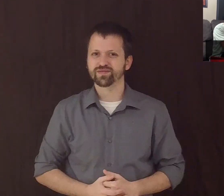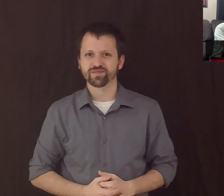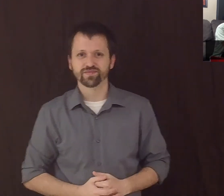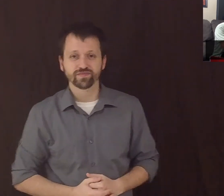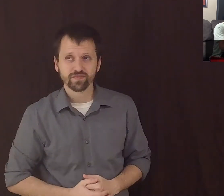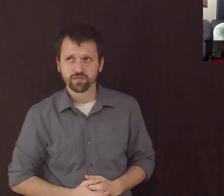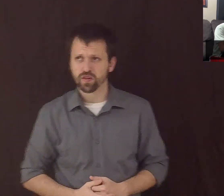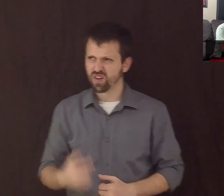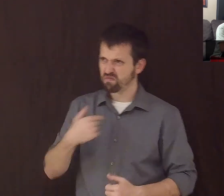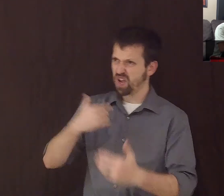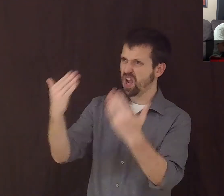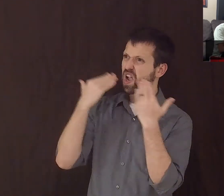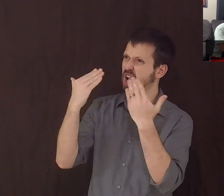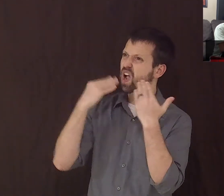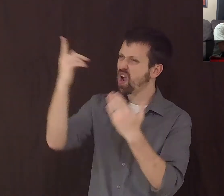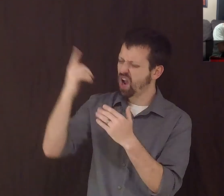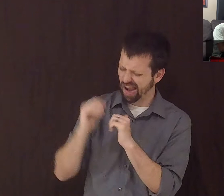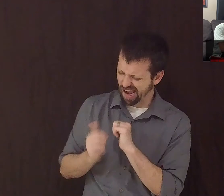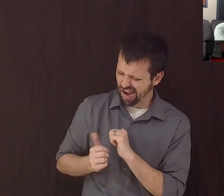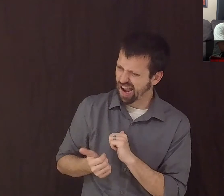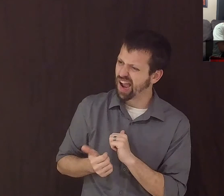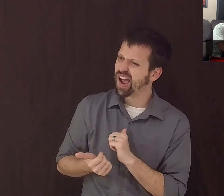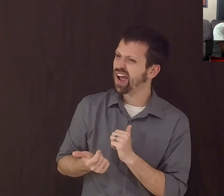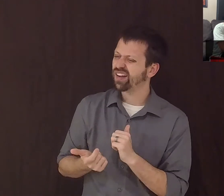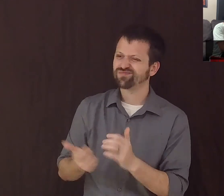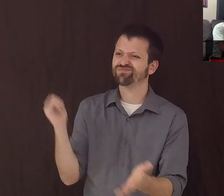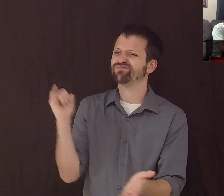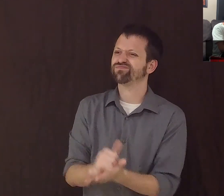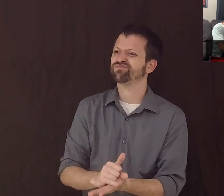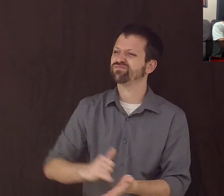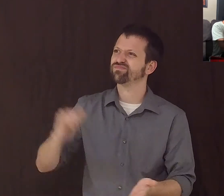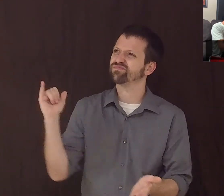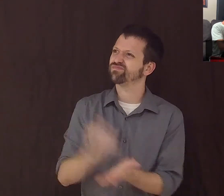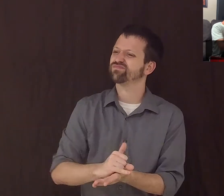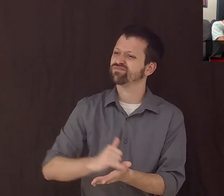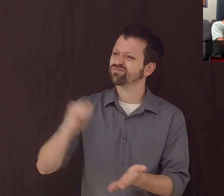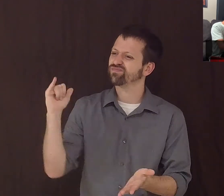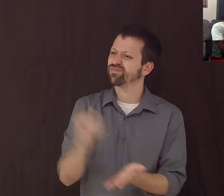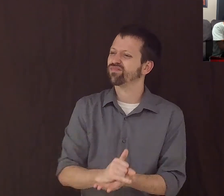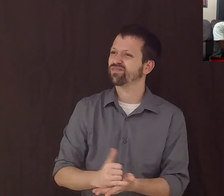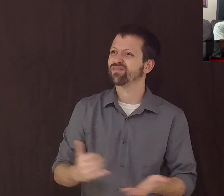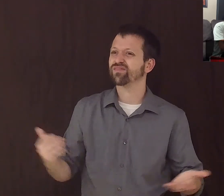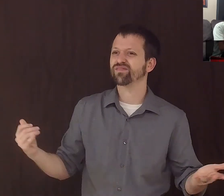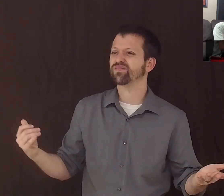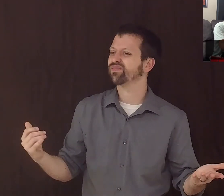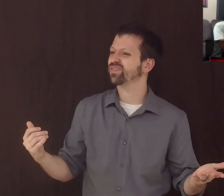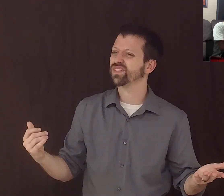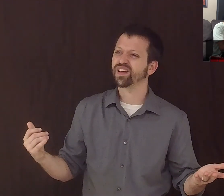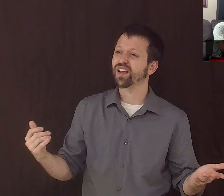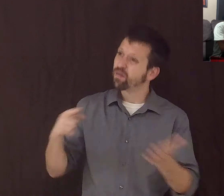How can I thank you? How can I thank you? There is just no